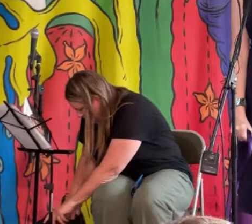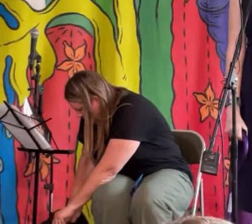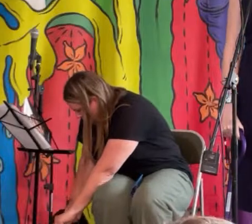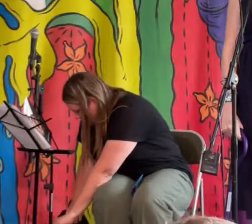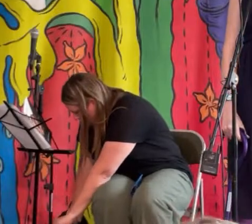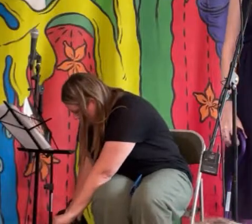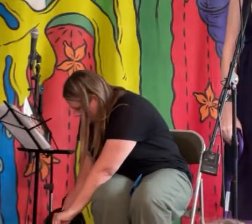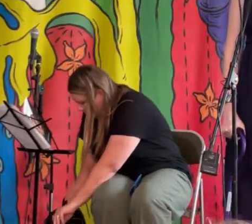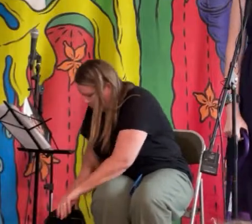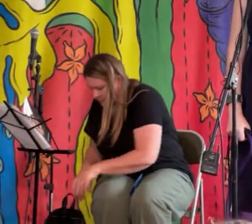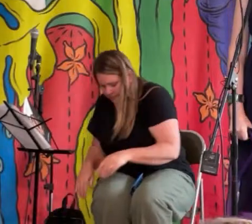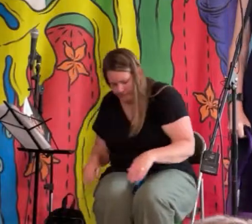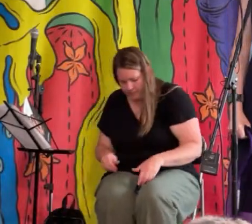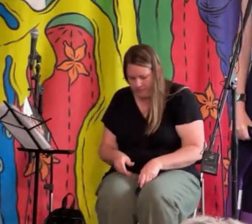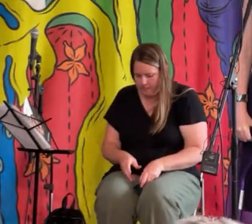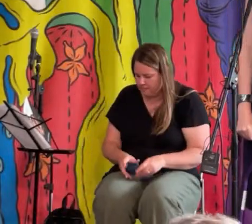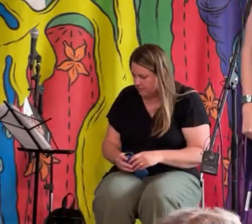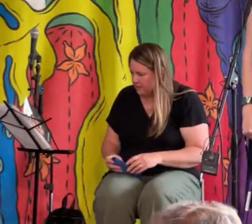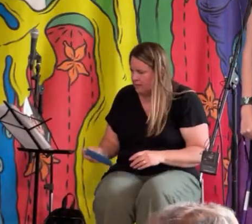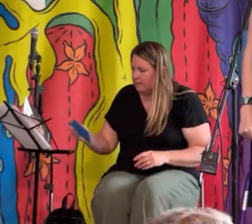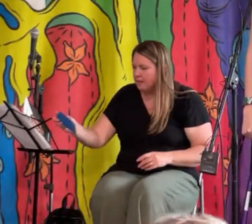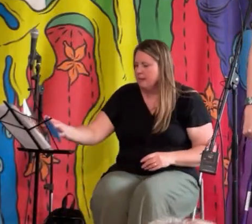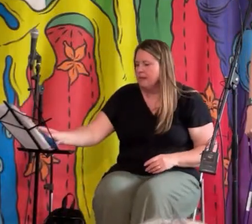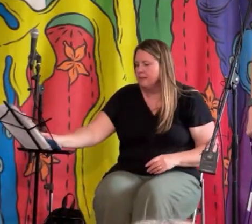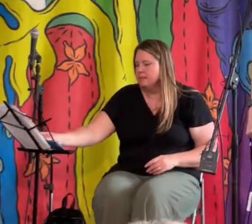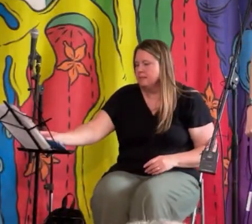Oh, hello everybody. How's it going?